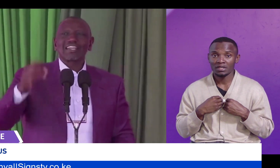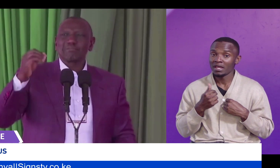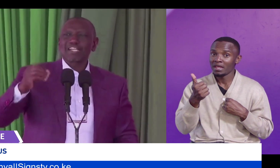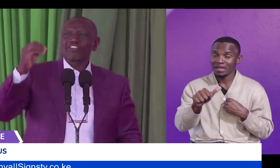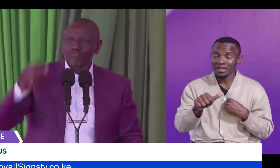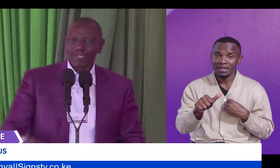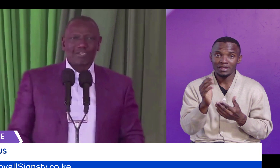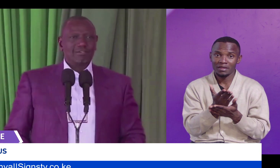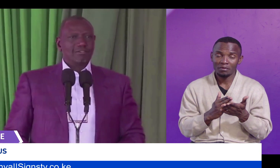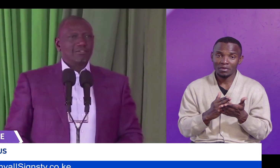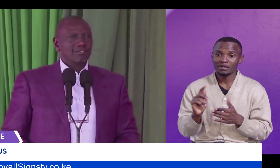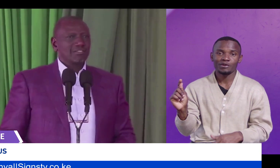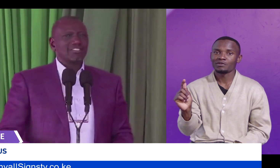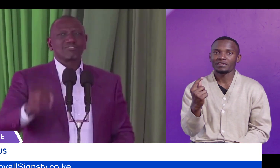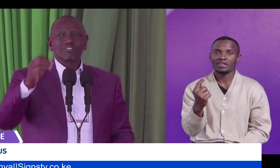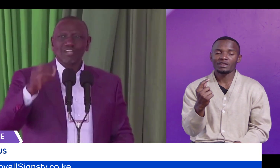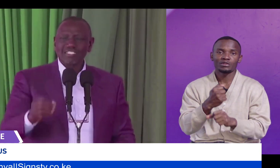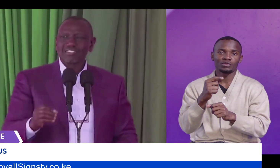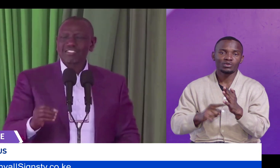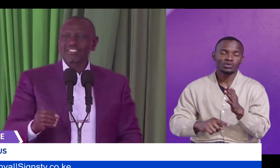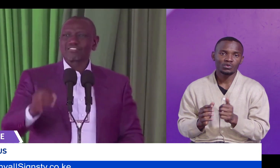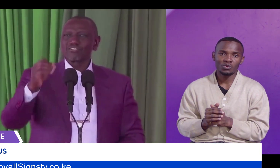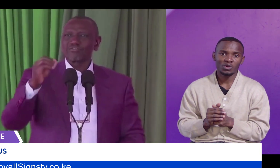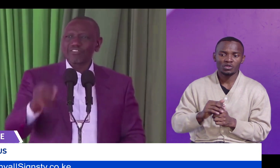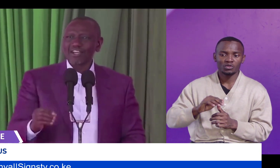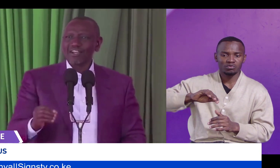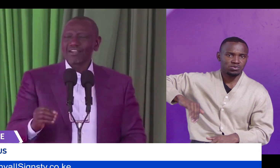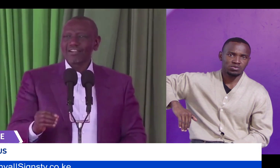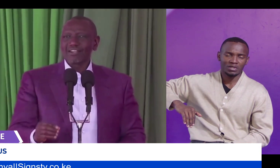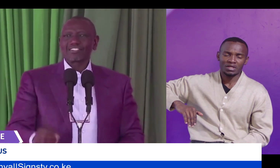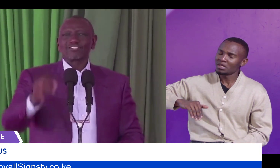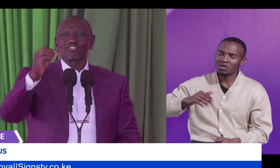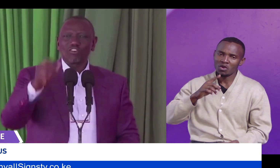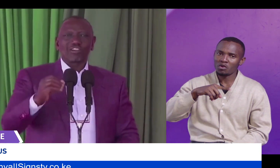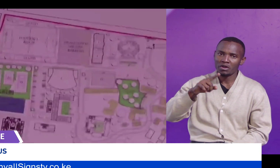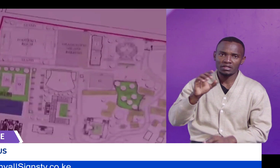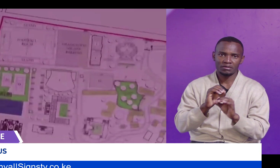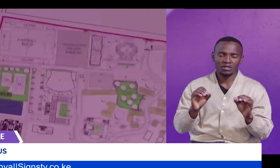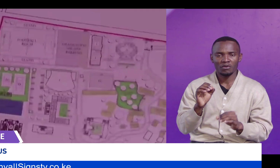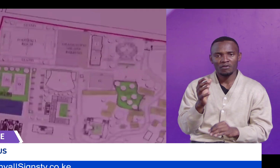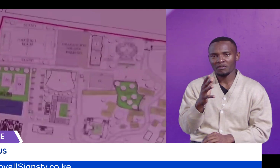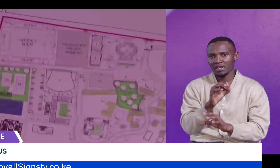ibaki nyuma. It is not right, it is not fair, it is not godly.